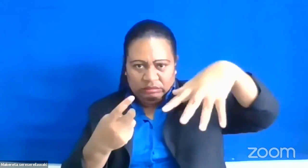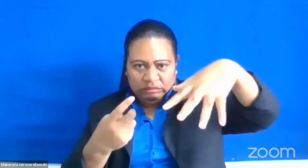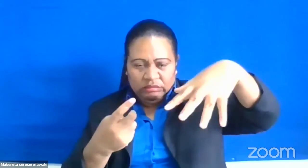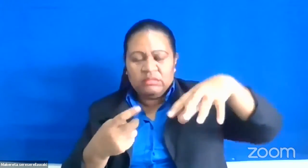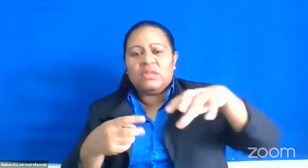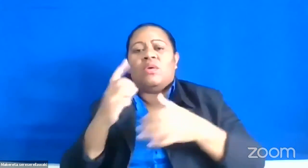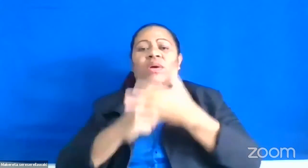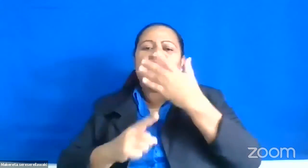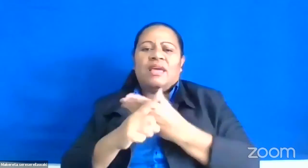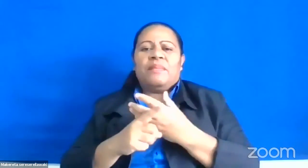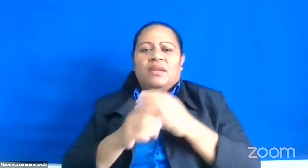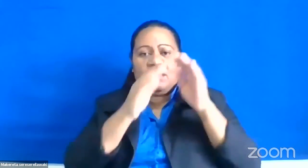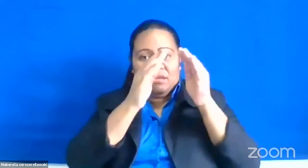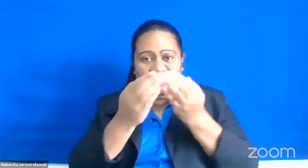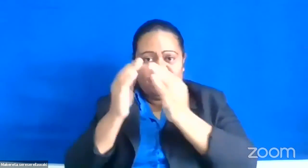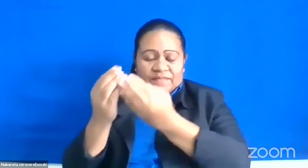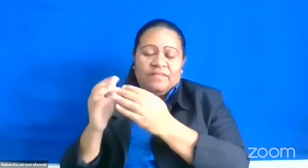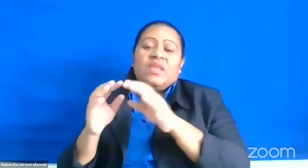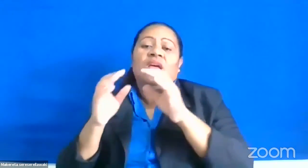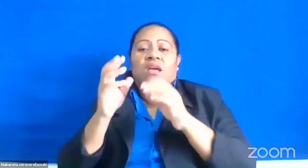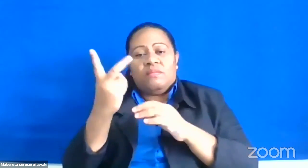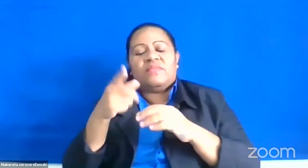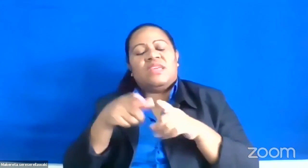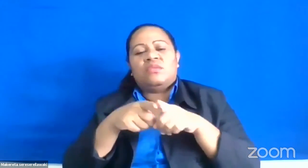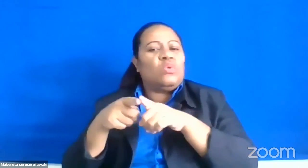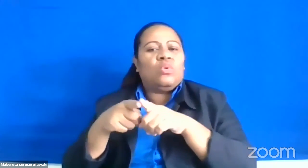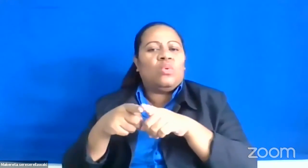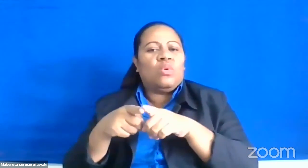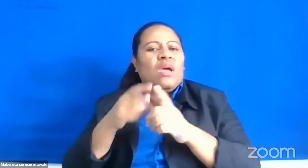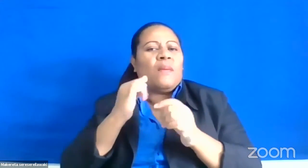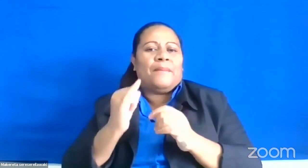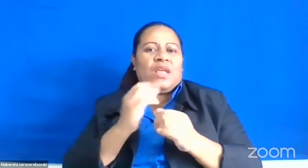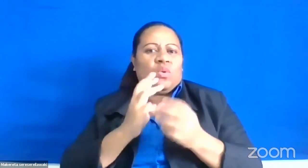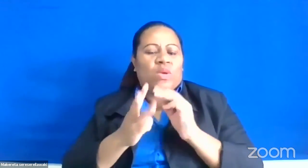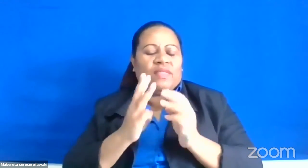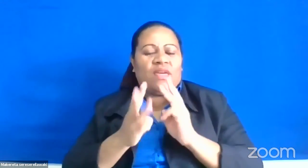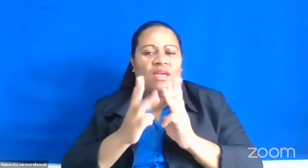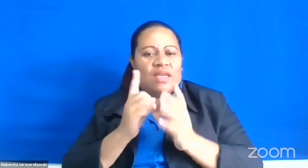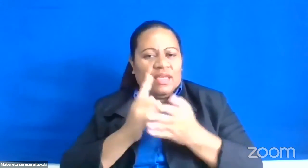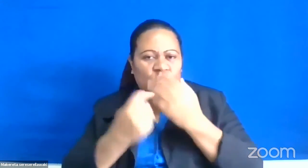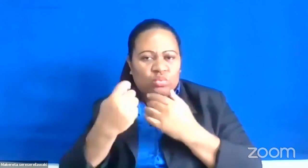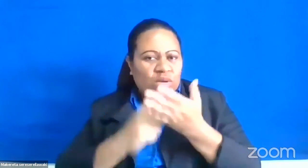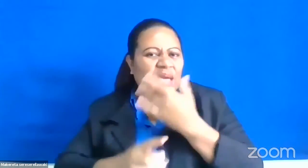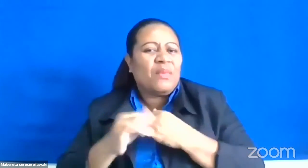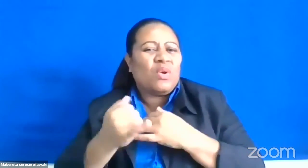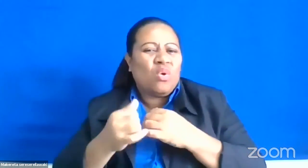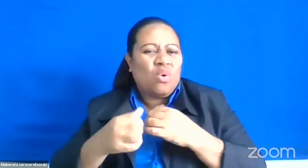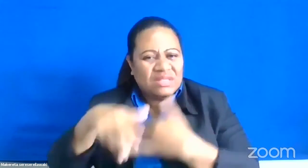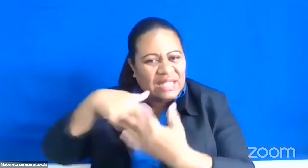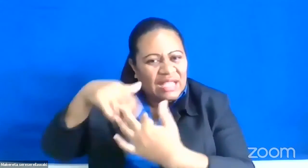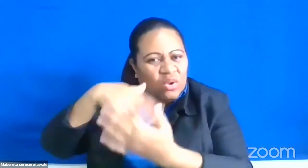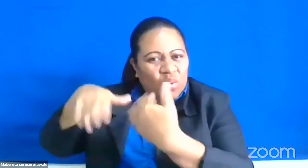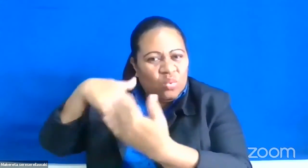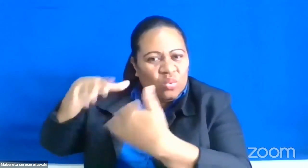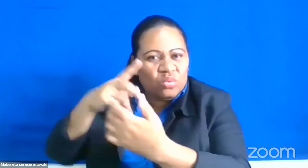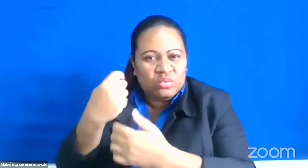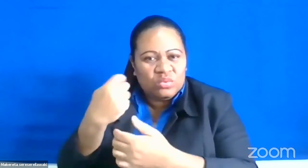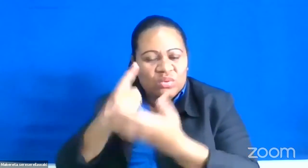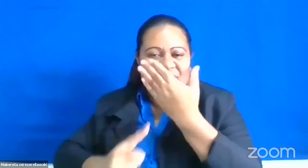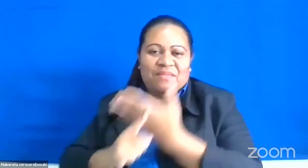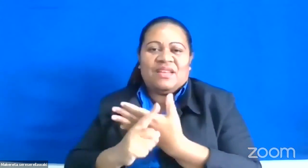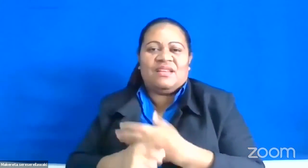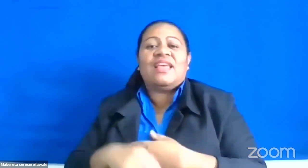in a branch indicates the the intensity or the the category of the cyclone so yes